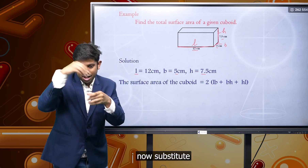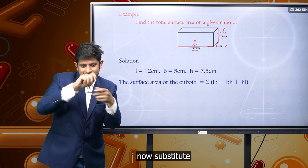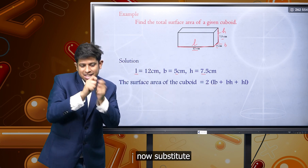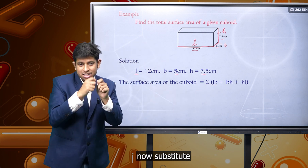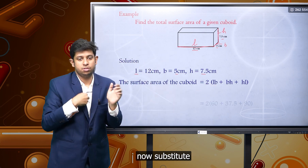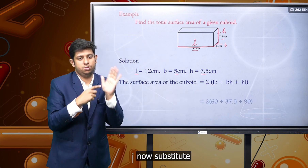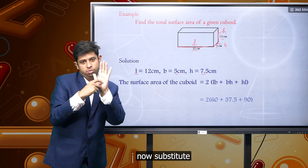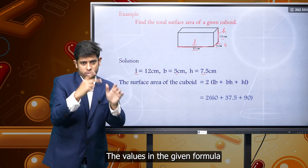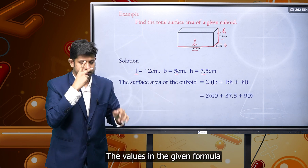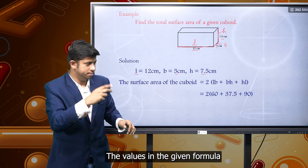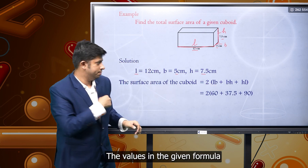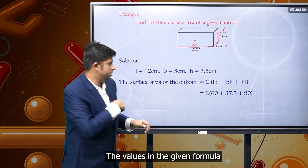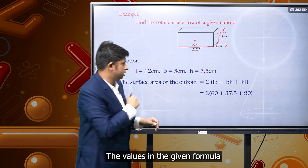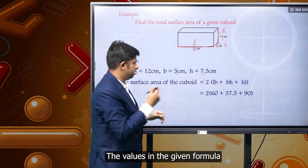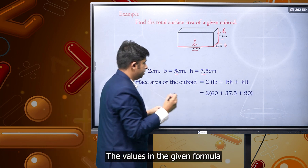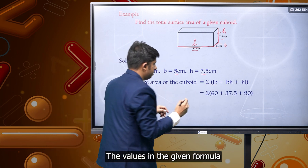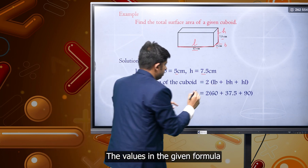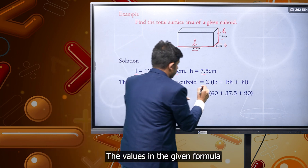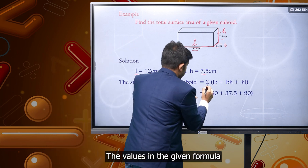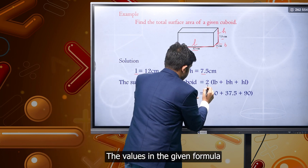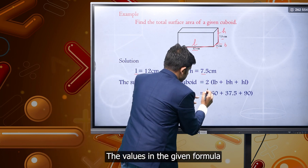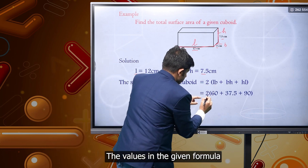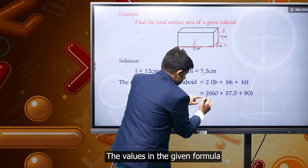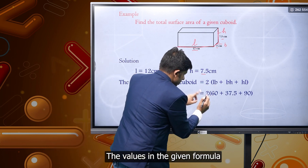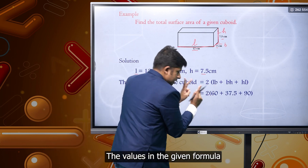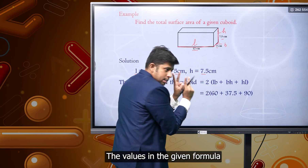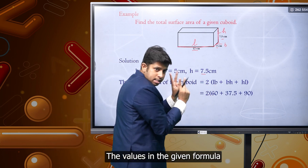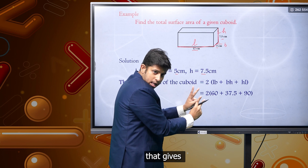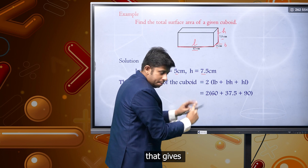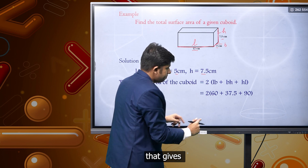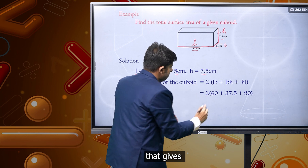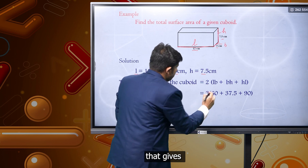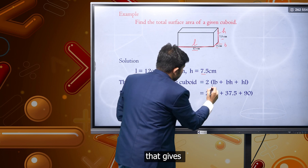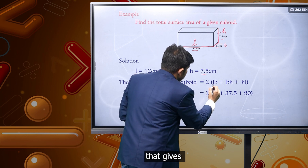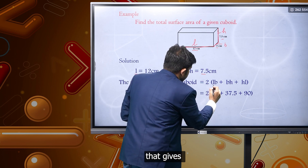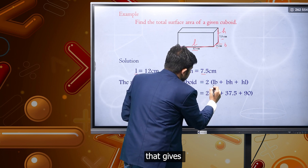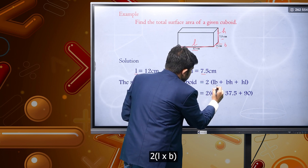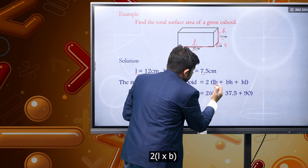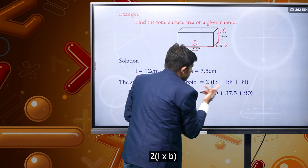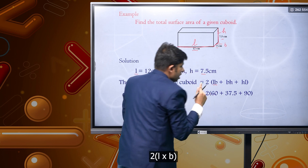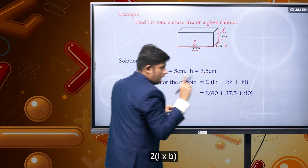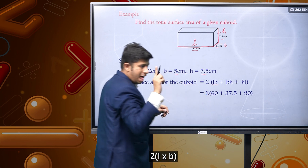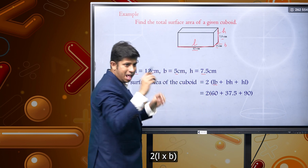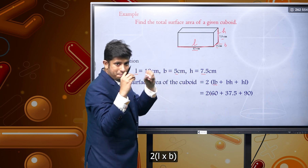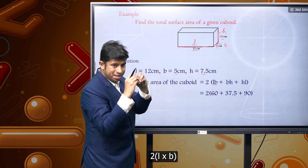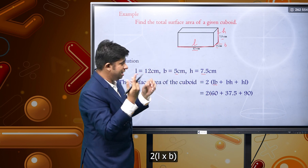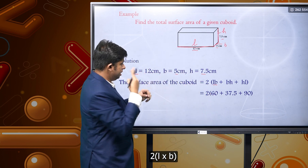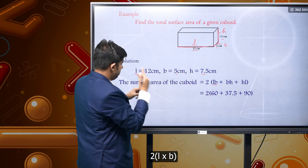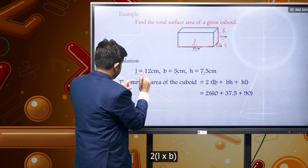Now substitute the values in the given formula. That gives 2 into L